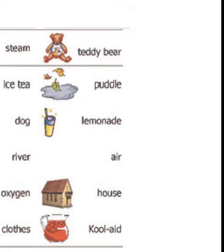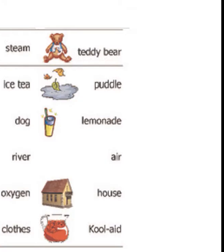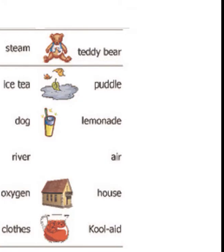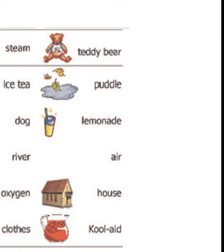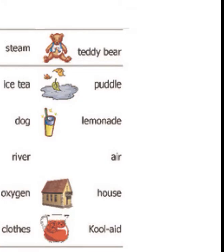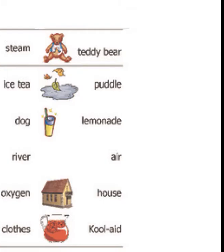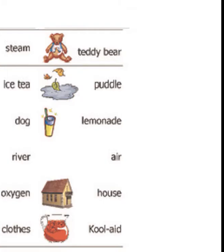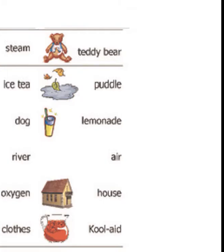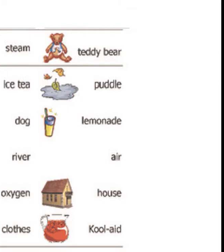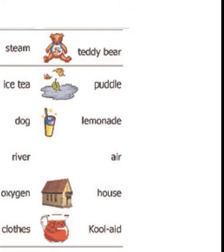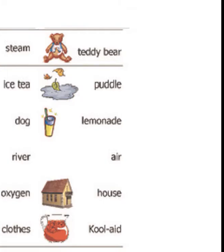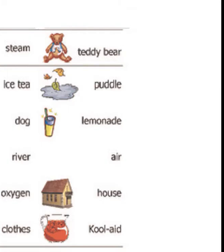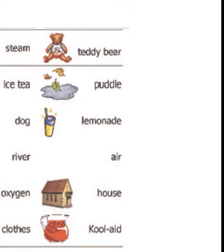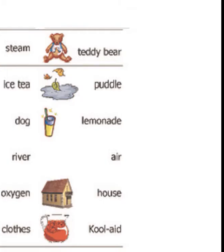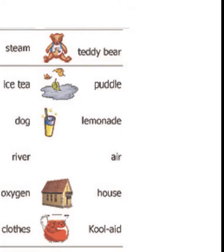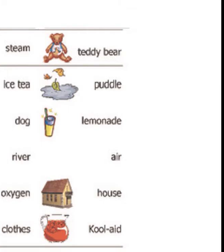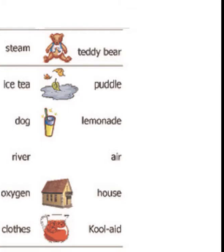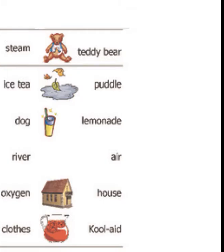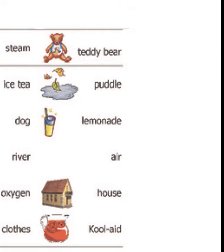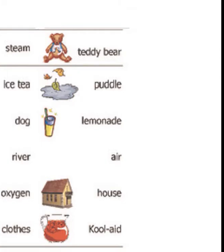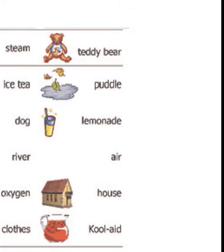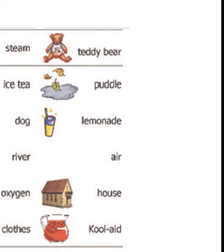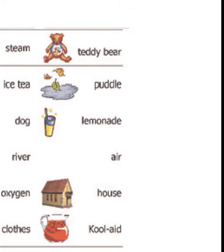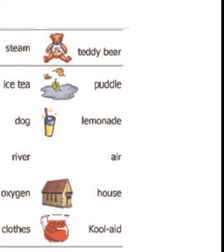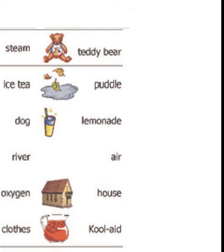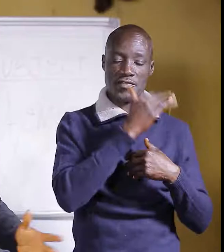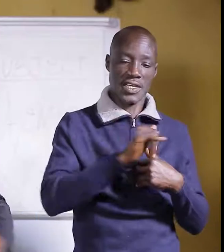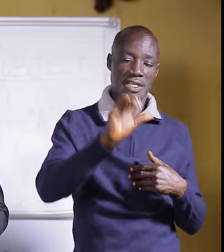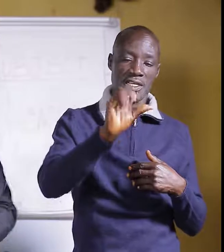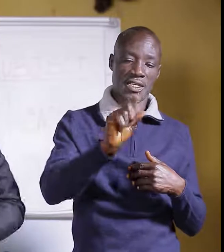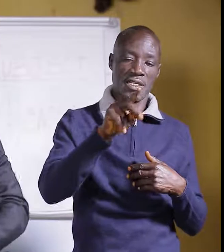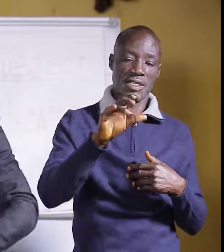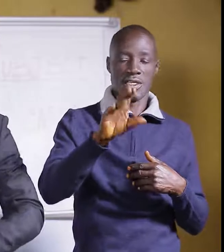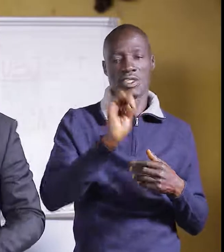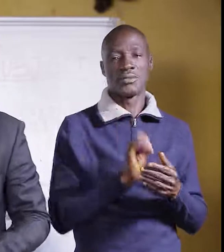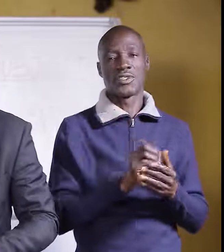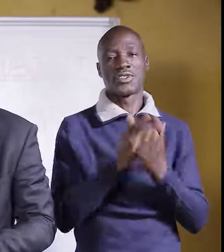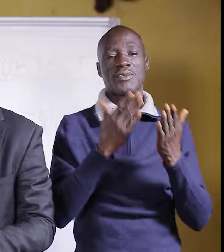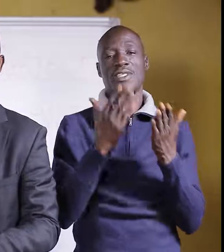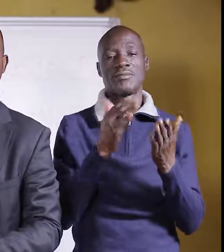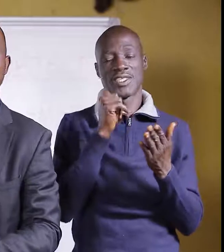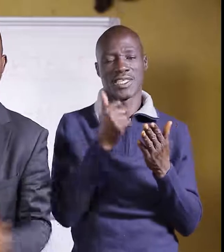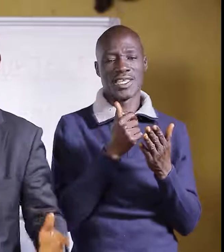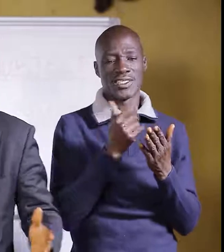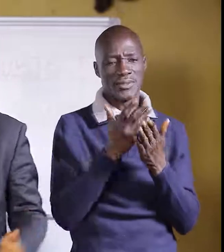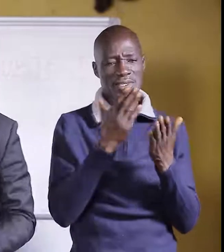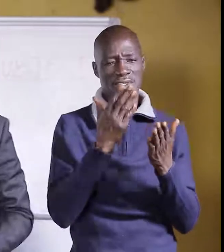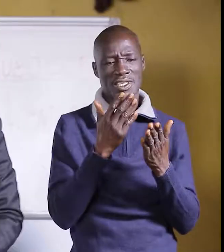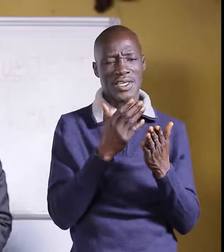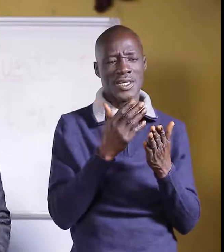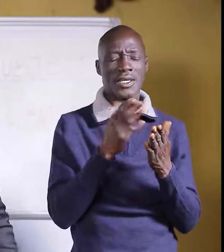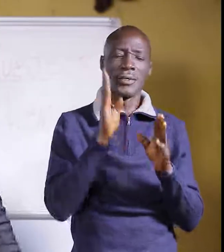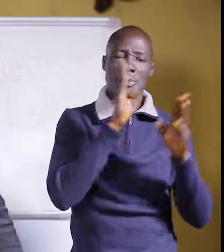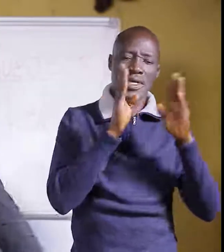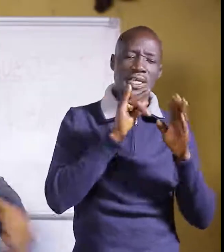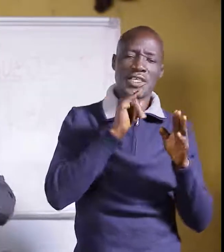as matter, provided they occupy space and have weight. Somebody will say air is not matter, that when